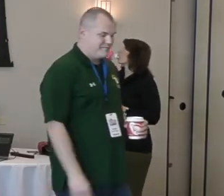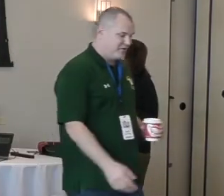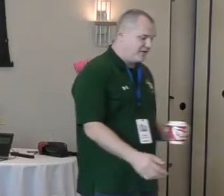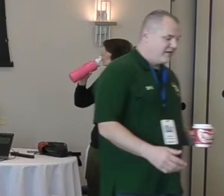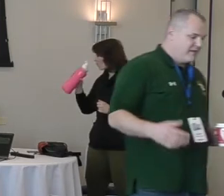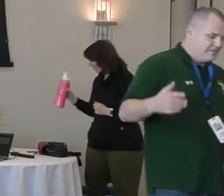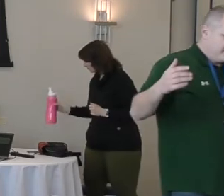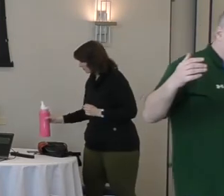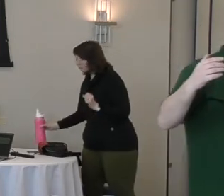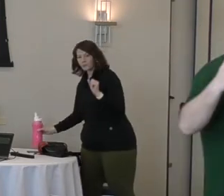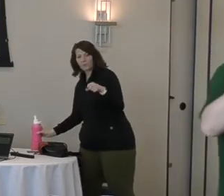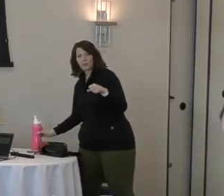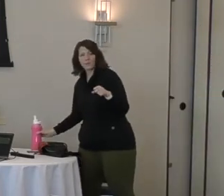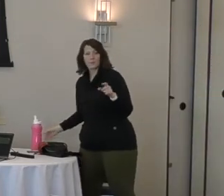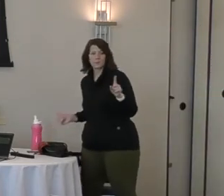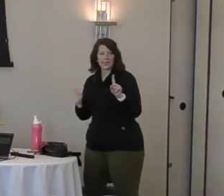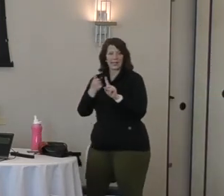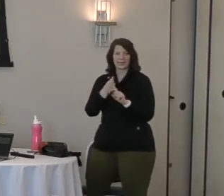game line, but